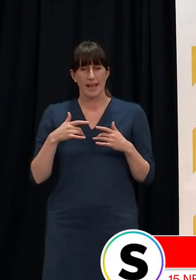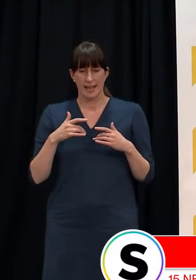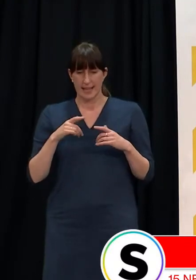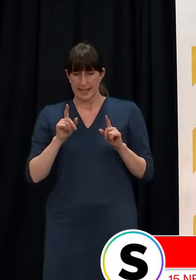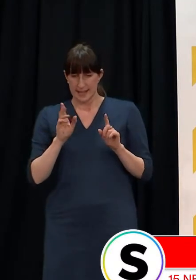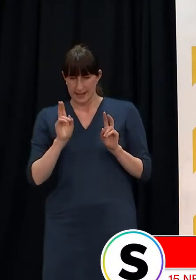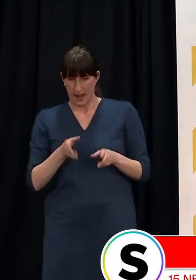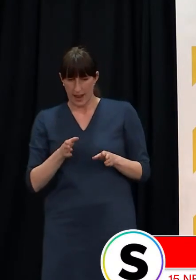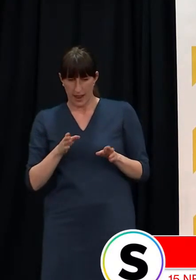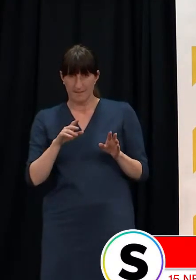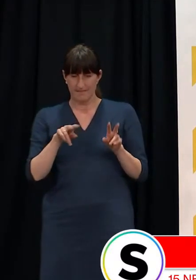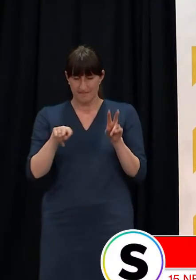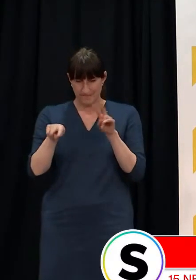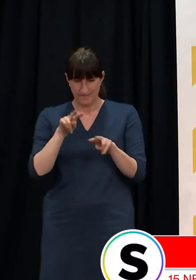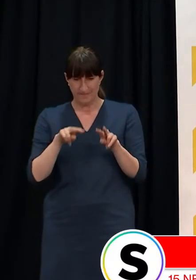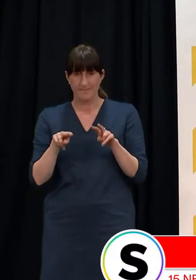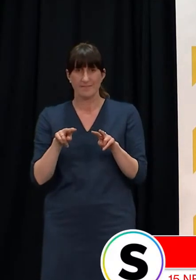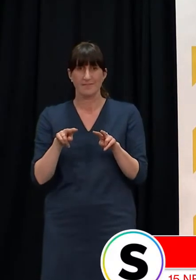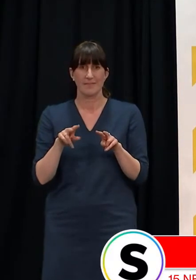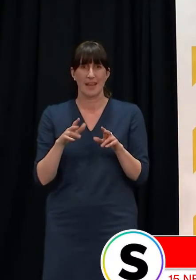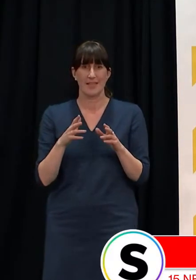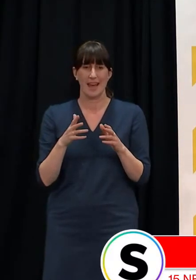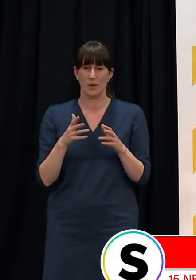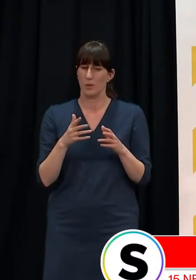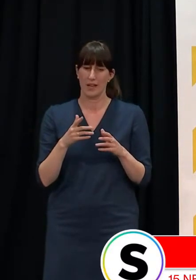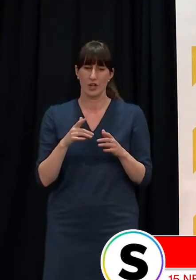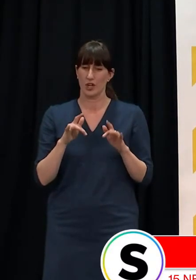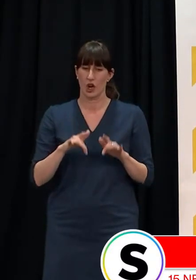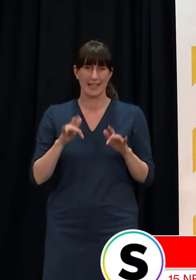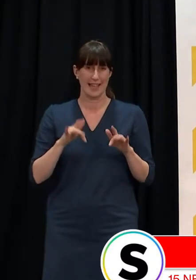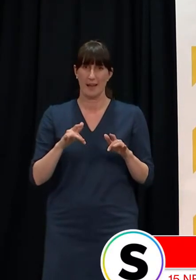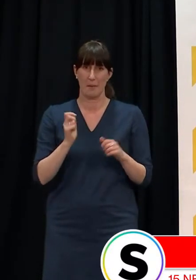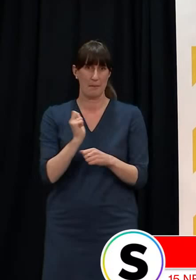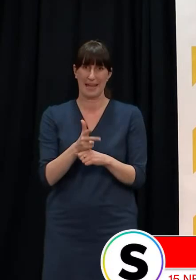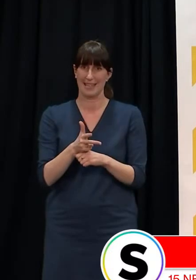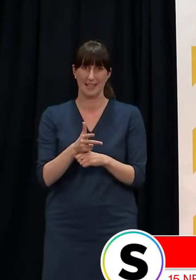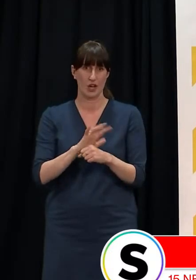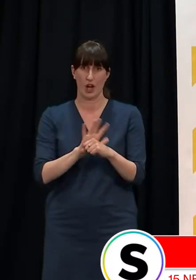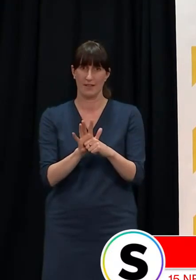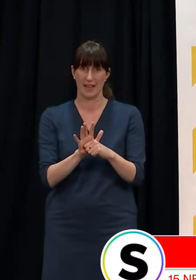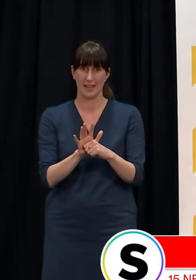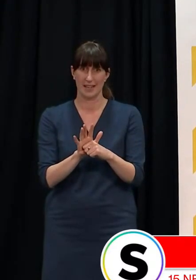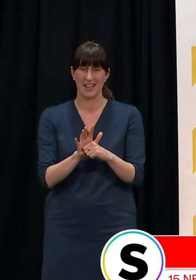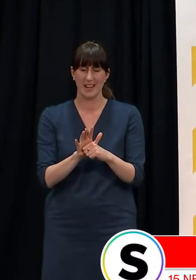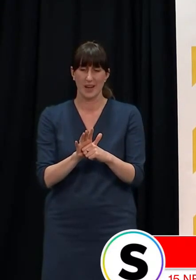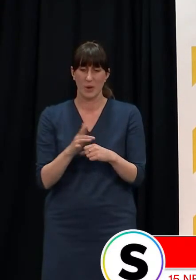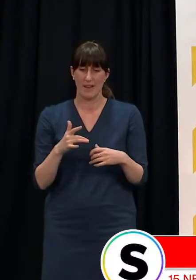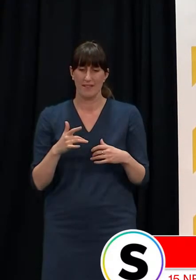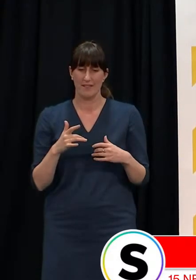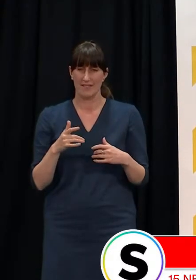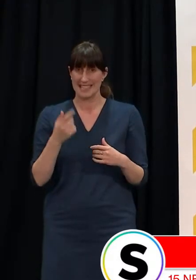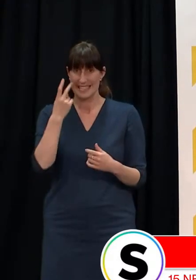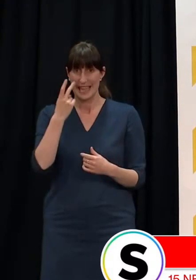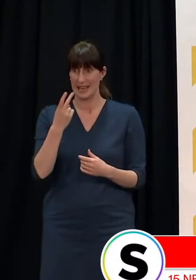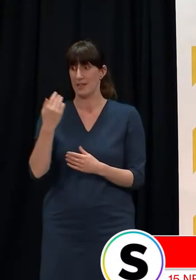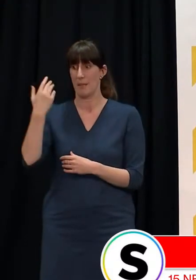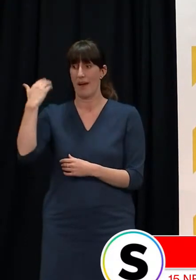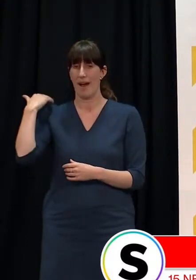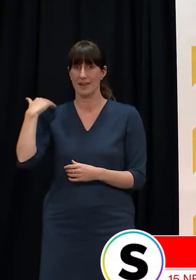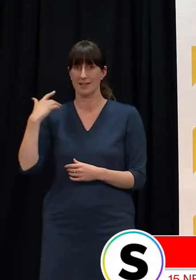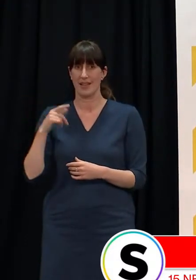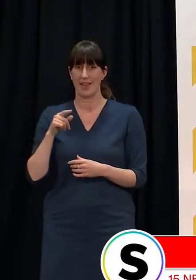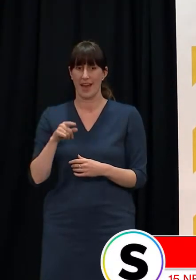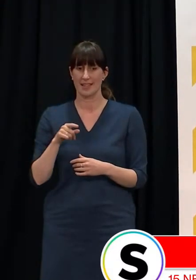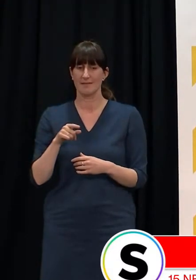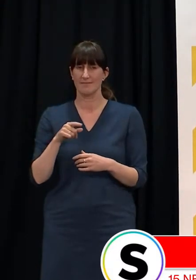contained here. We've seen in the past, even without Delta, that these outbreaks do have a long tail. So we're continuing to